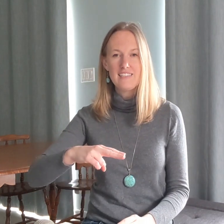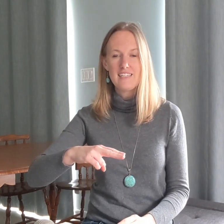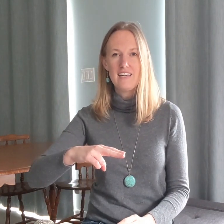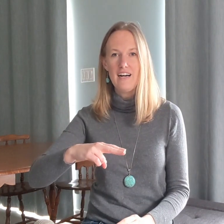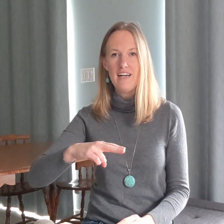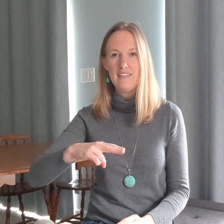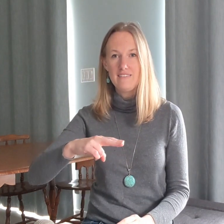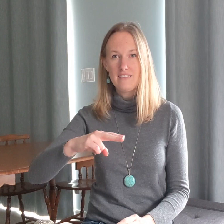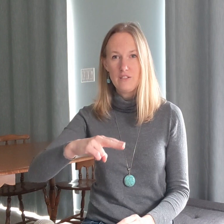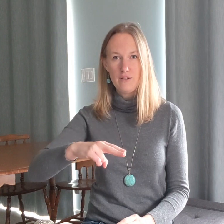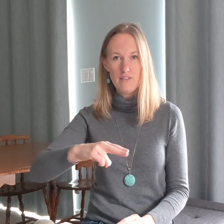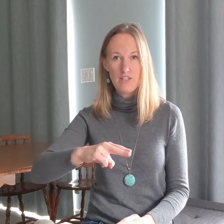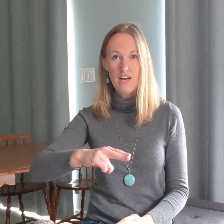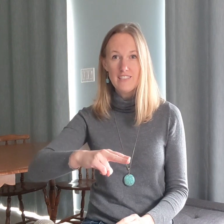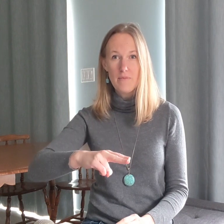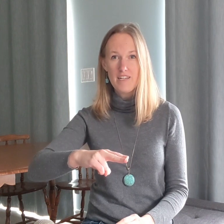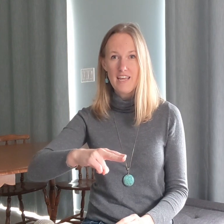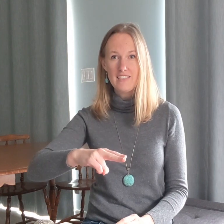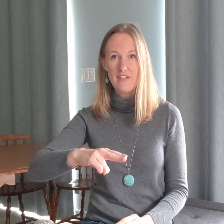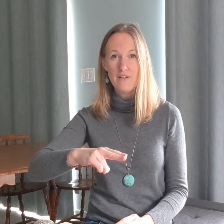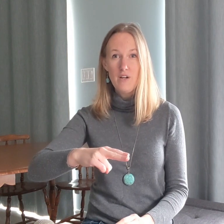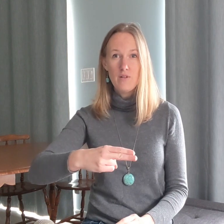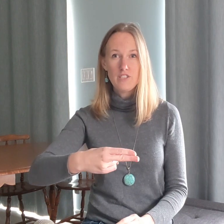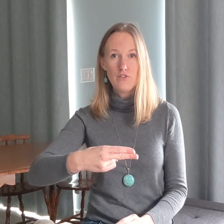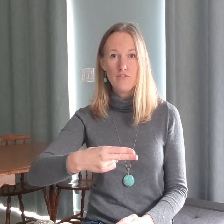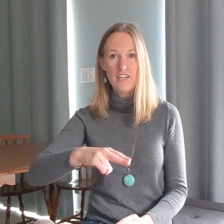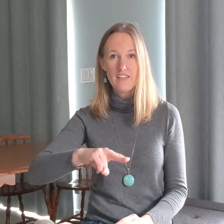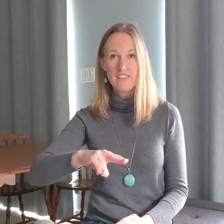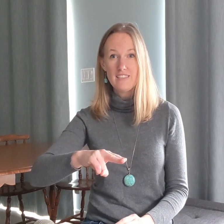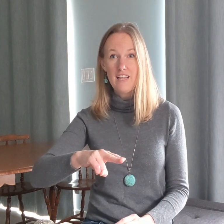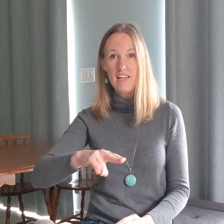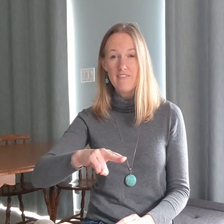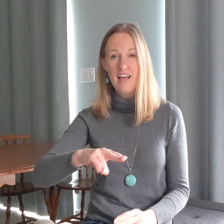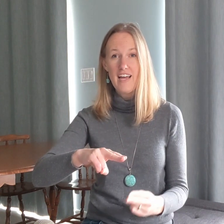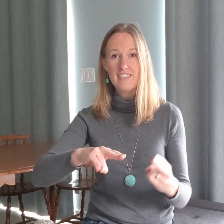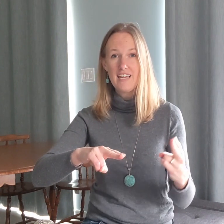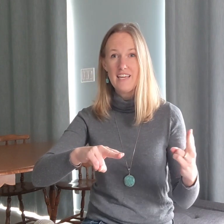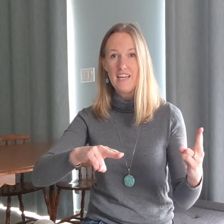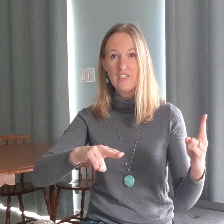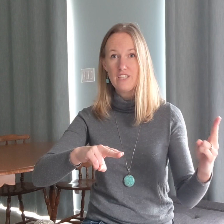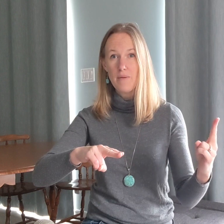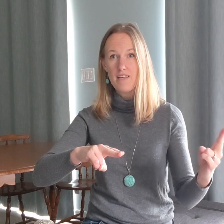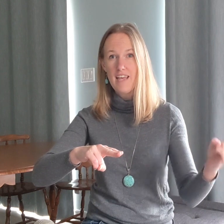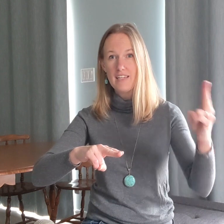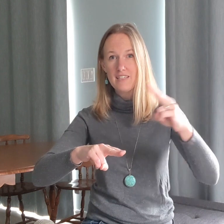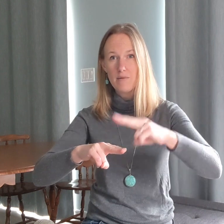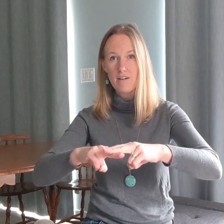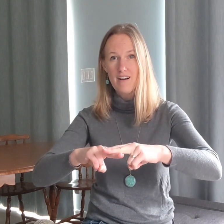you have your non-dominant hand out with two fingers lying flat and then your dominant hand come across